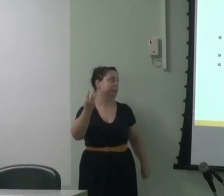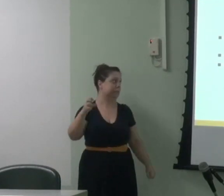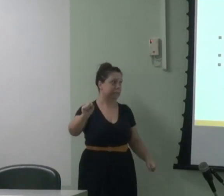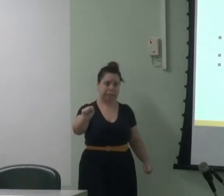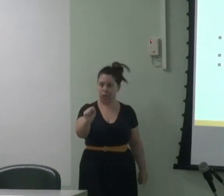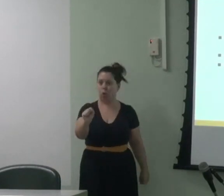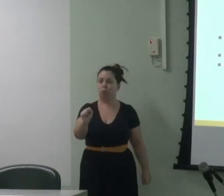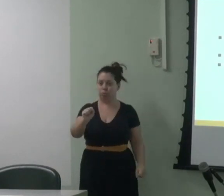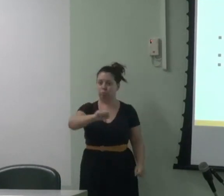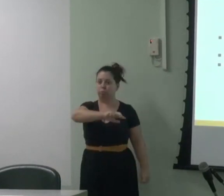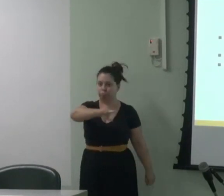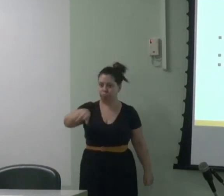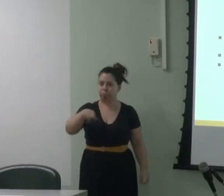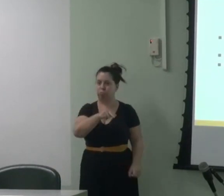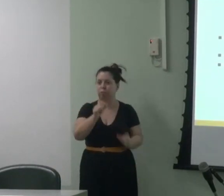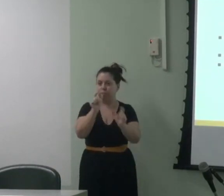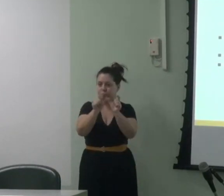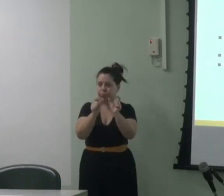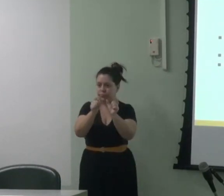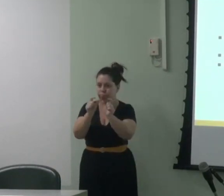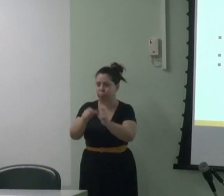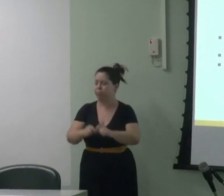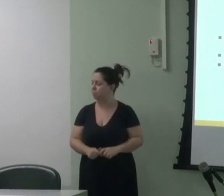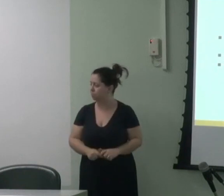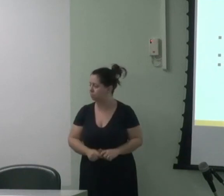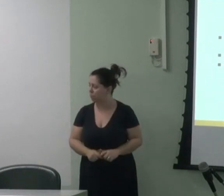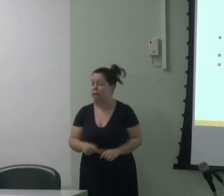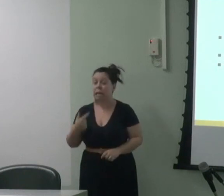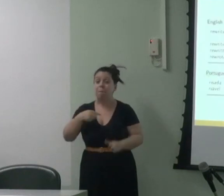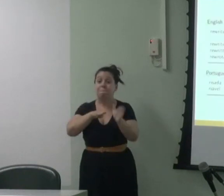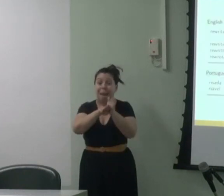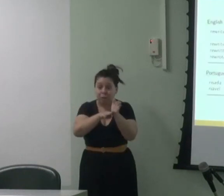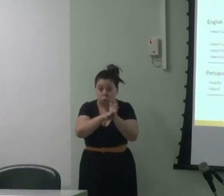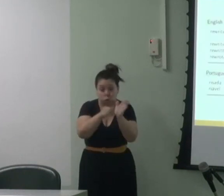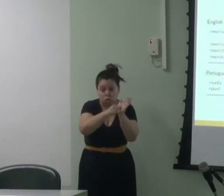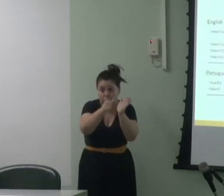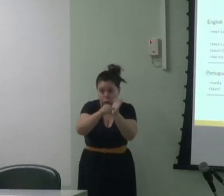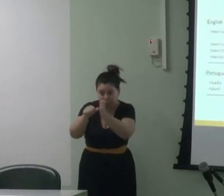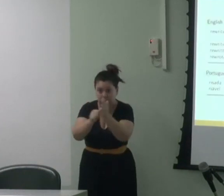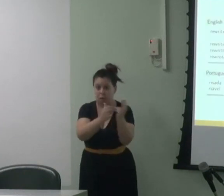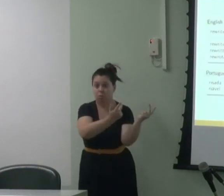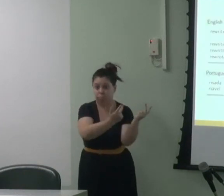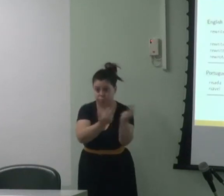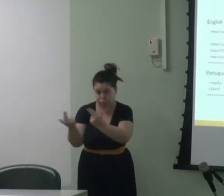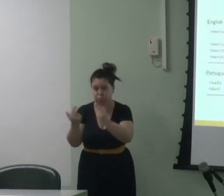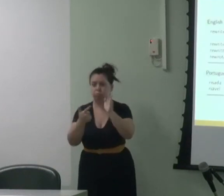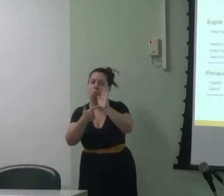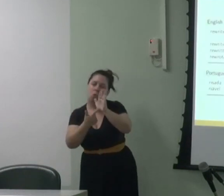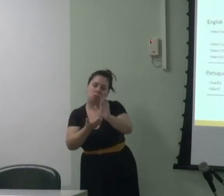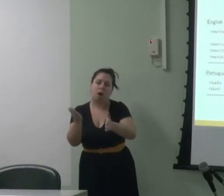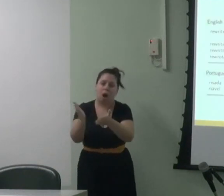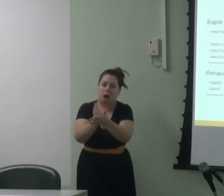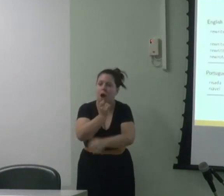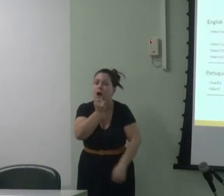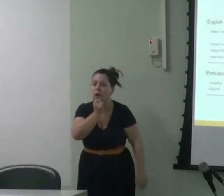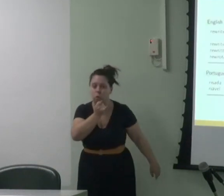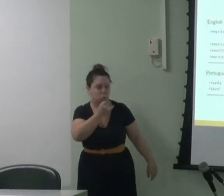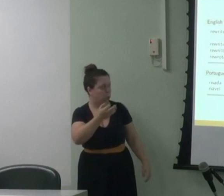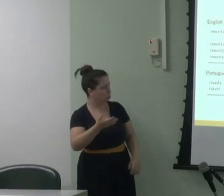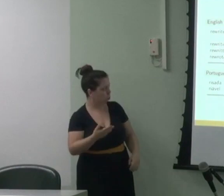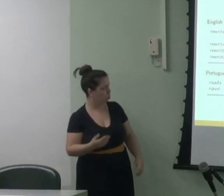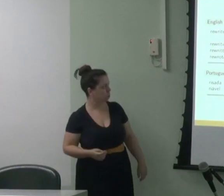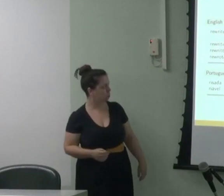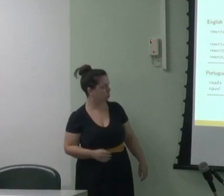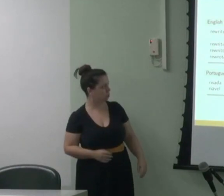a cross-linguistically consistent annotation scheme. I will show you now the example. So what we have here are